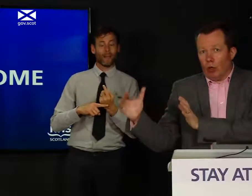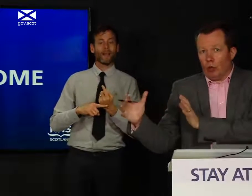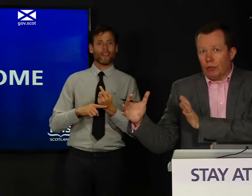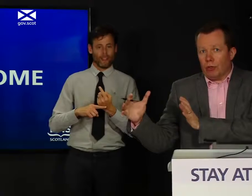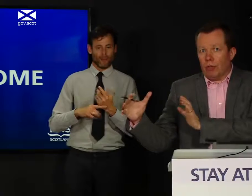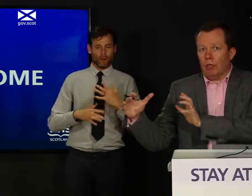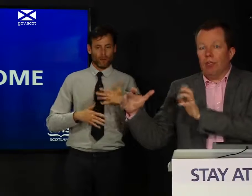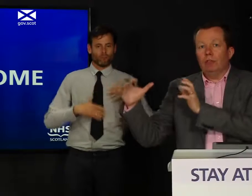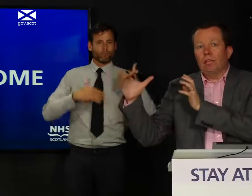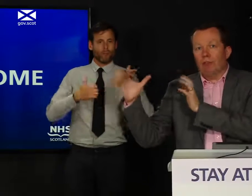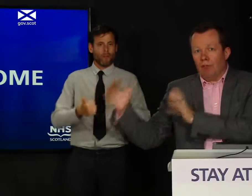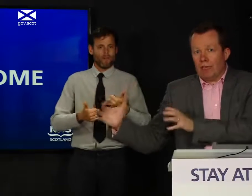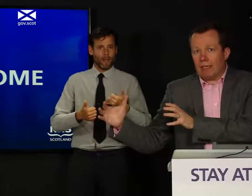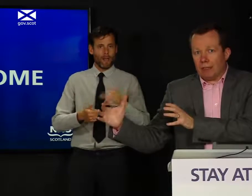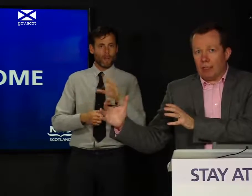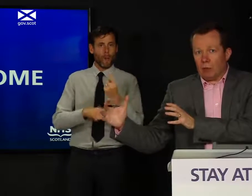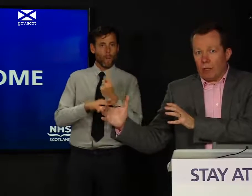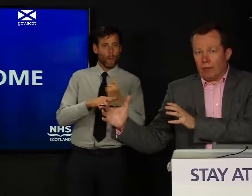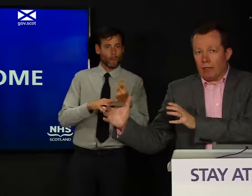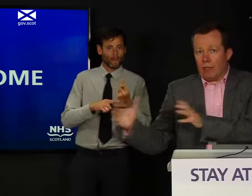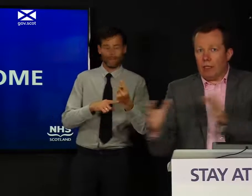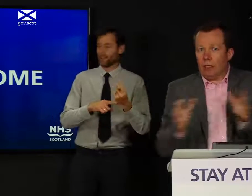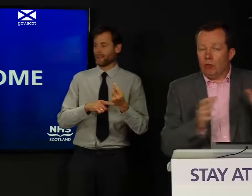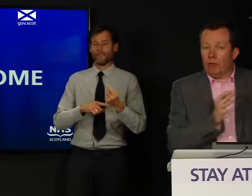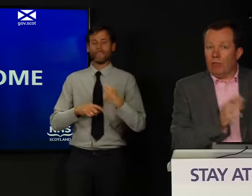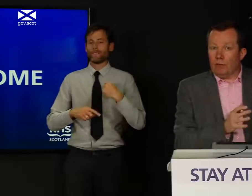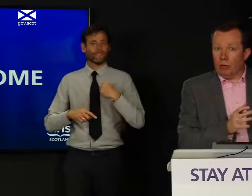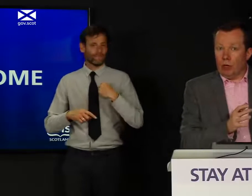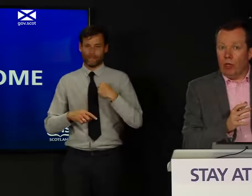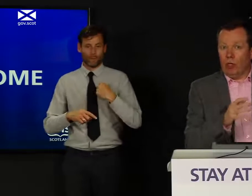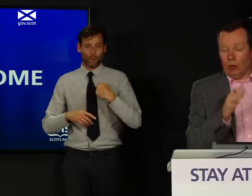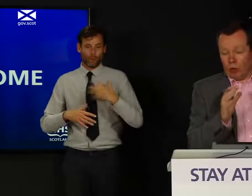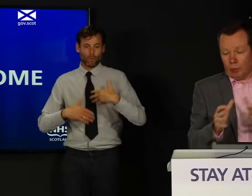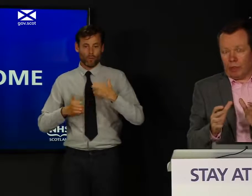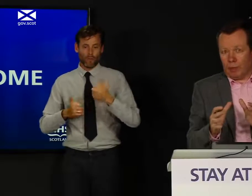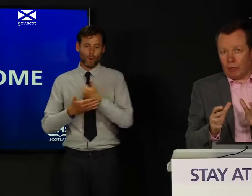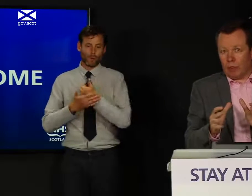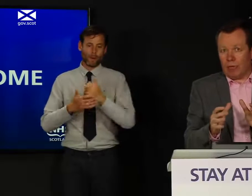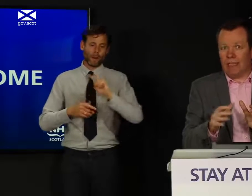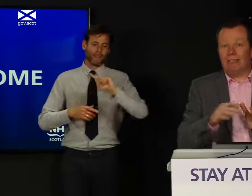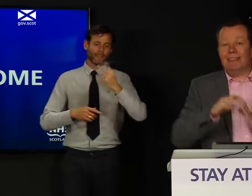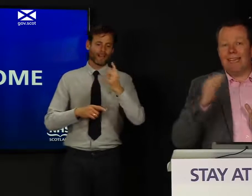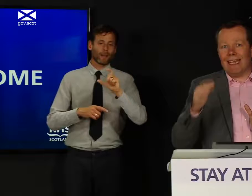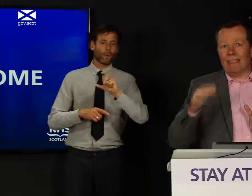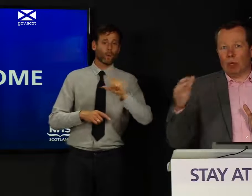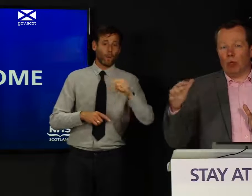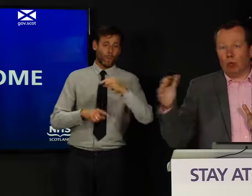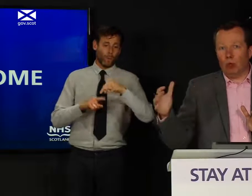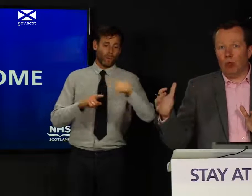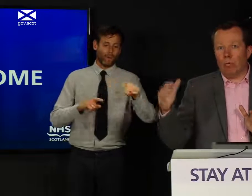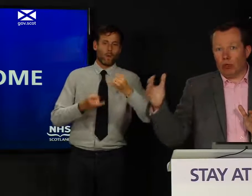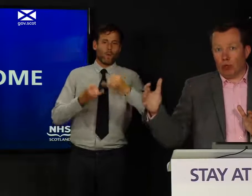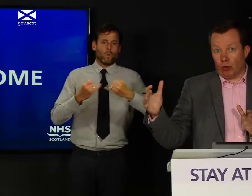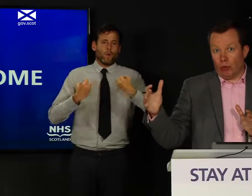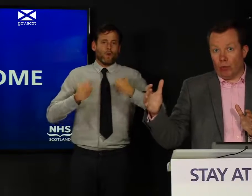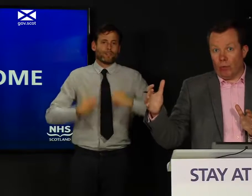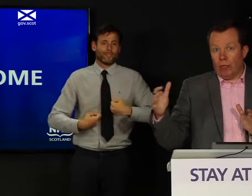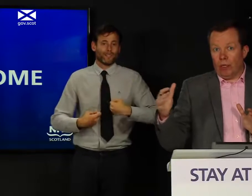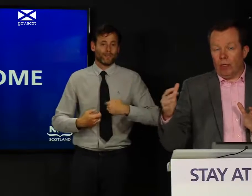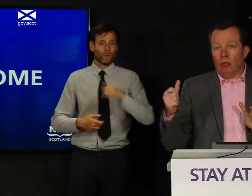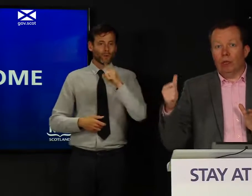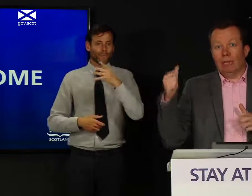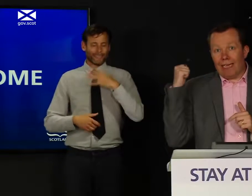If you're not going to recover, you get very sick in week three. So therefore, our hospital admission rate takes about 2 weeks to